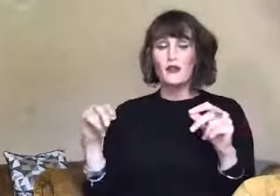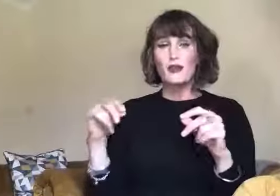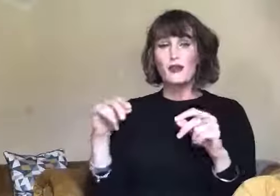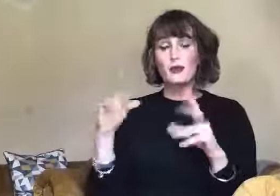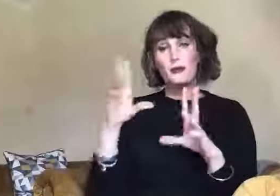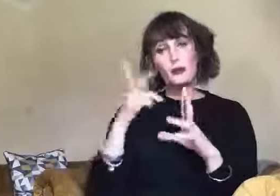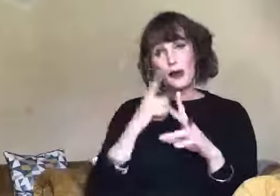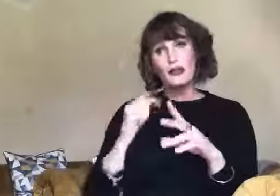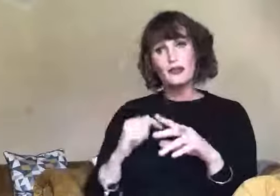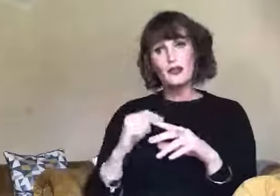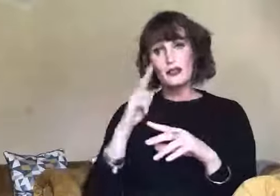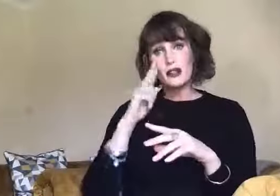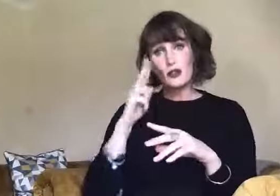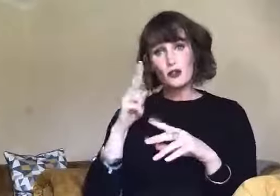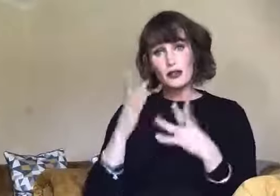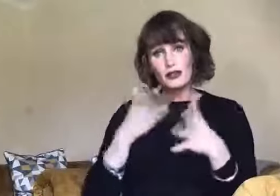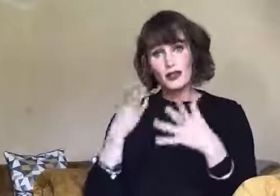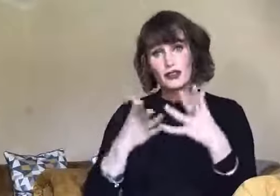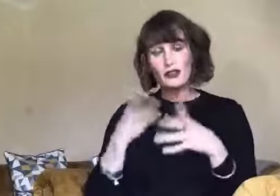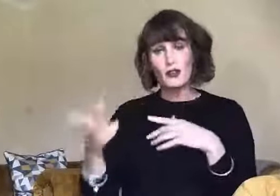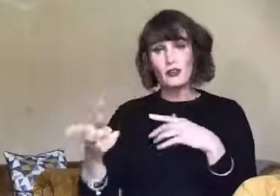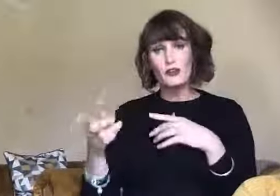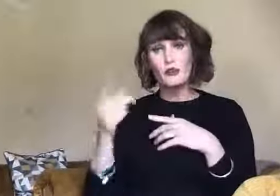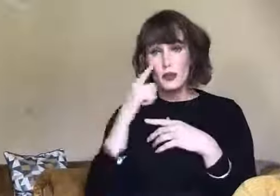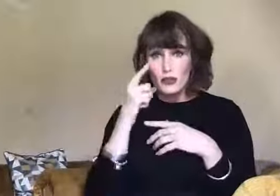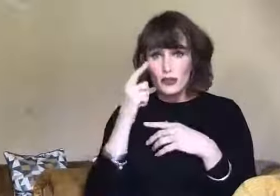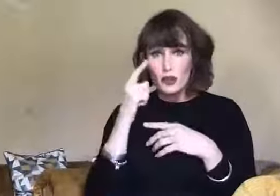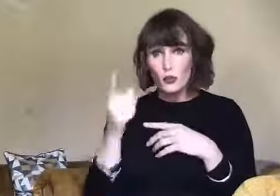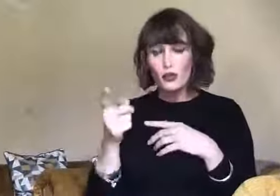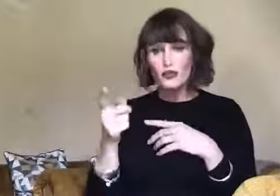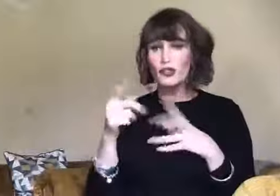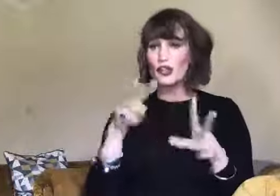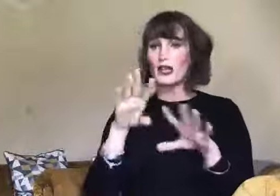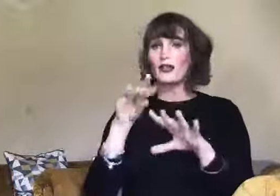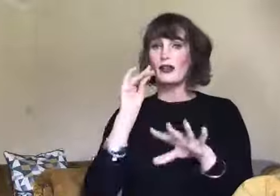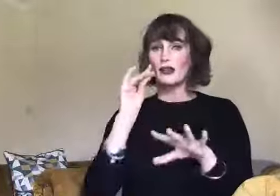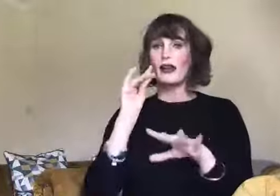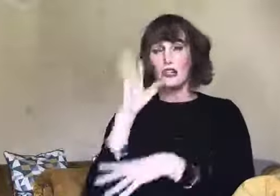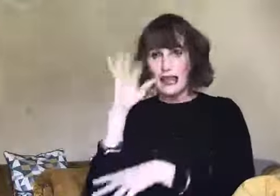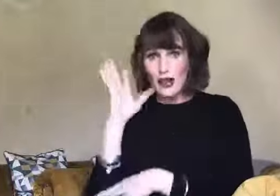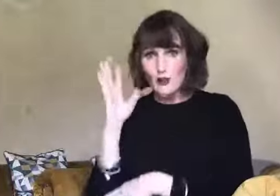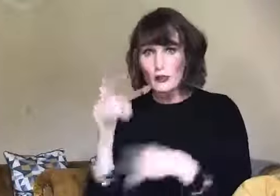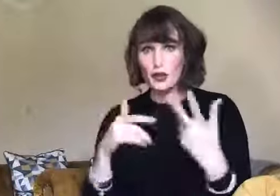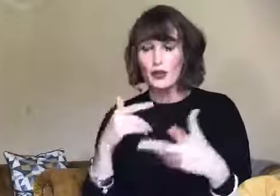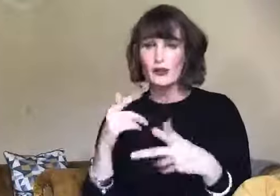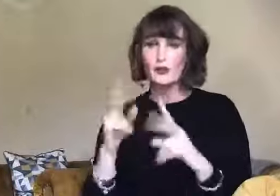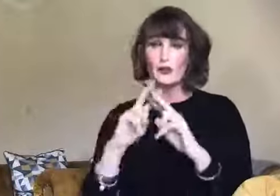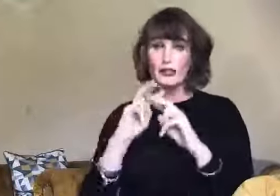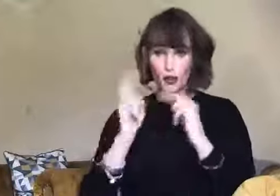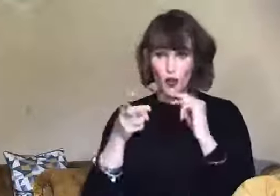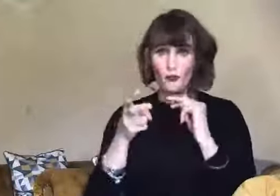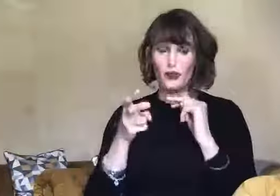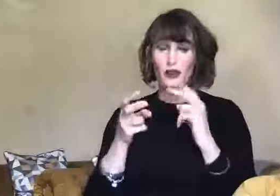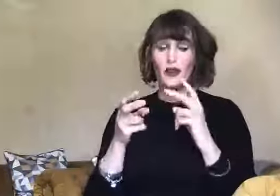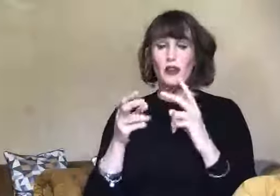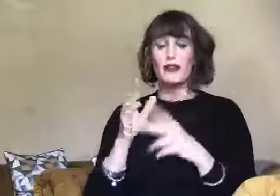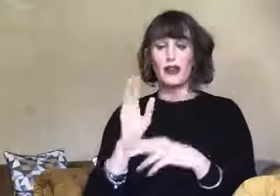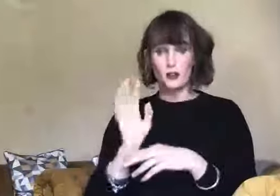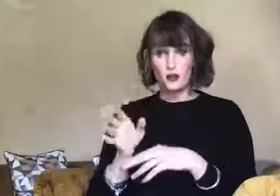that the person that you're trying to sign to can watch and kind of actually help you and sort of interpret the actual